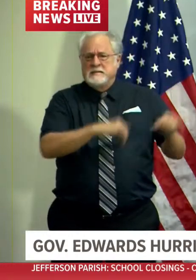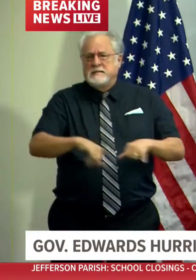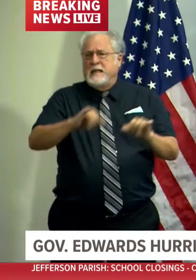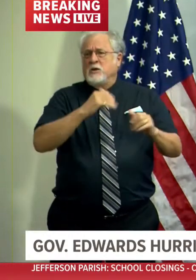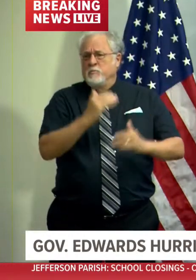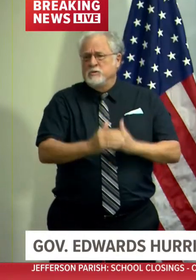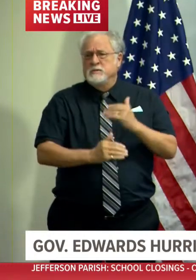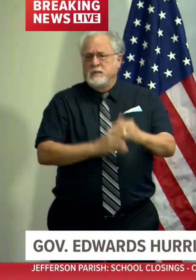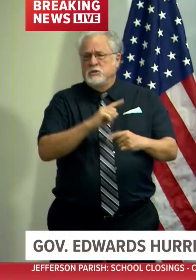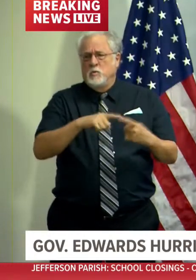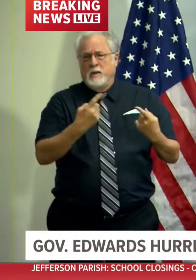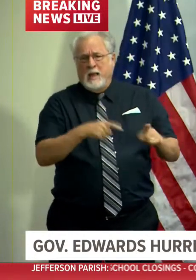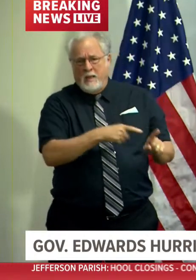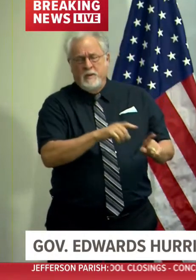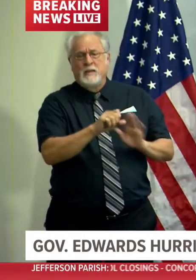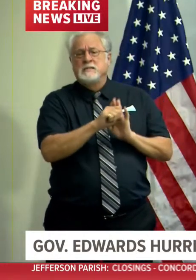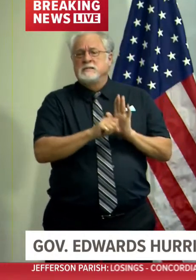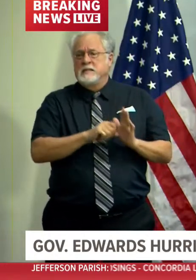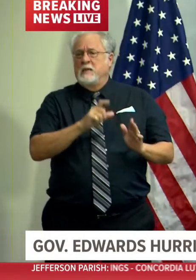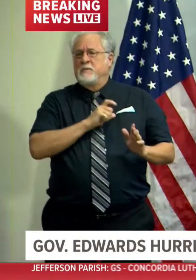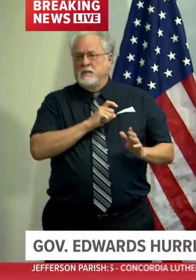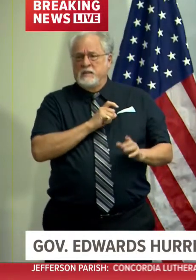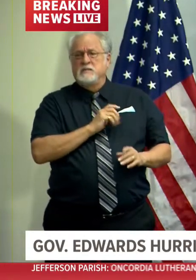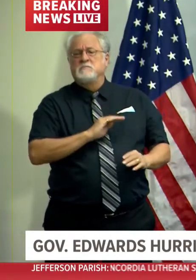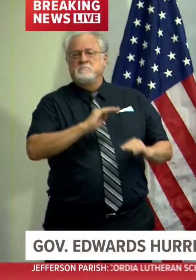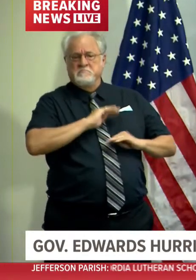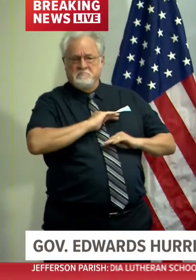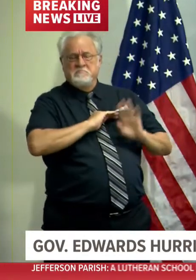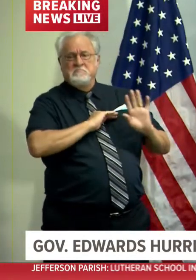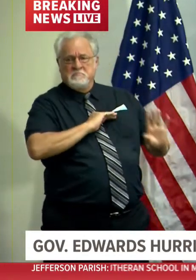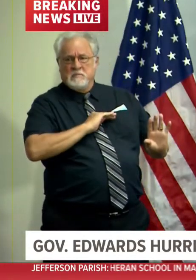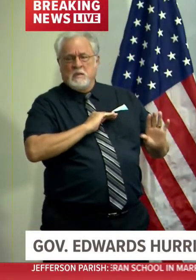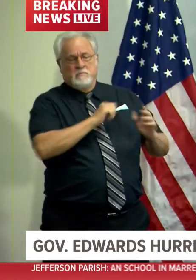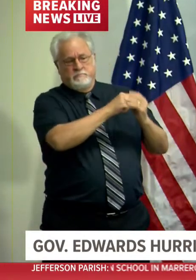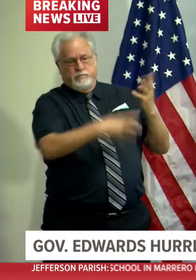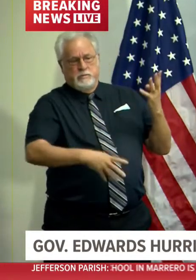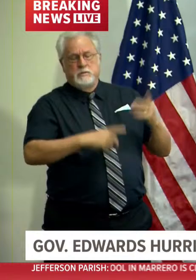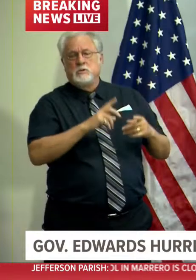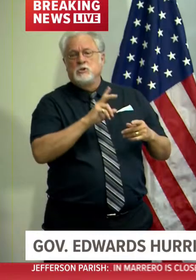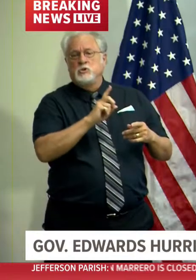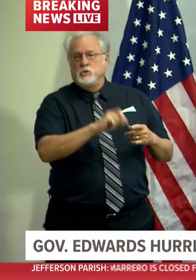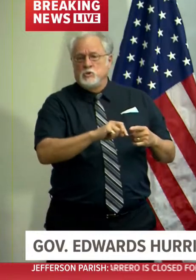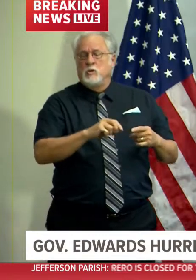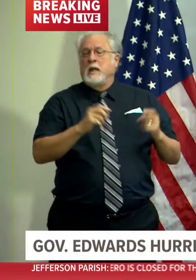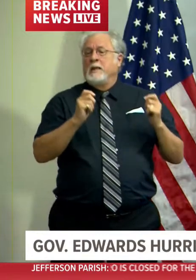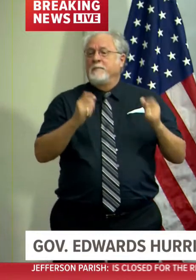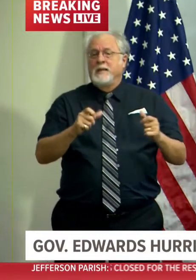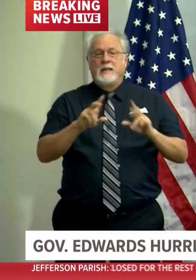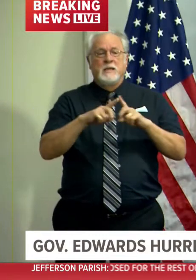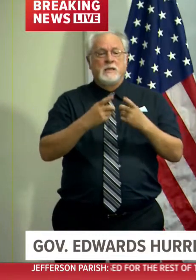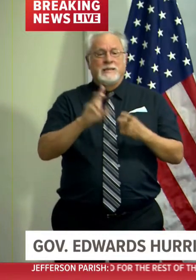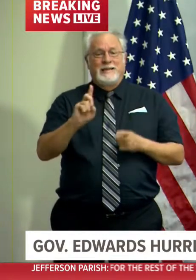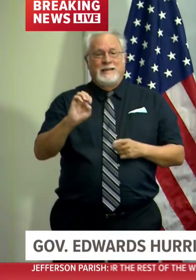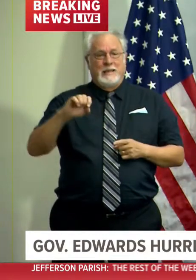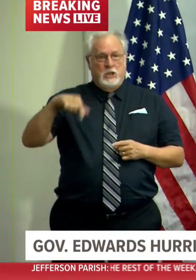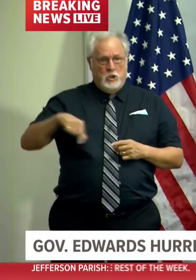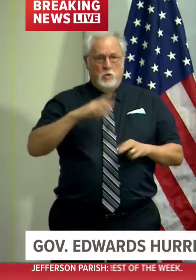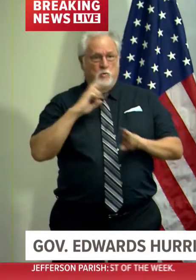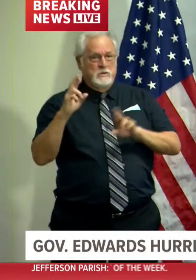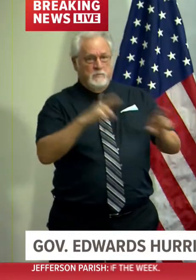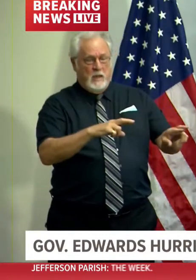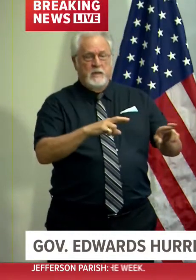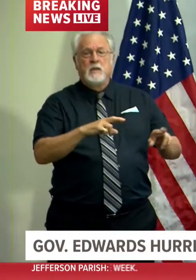procedure when you have this, state police hazmat takes command of that, and there's a litany of things that need to be done. So immediately the Department of Environmental Quality